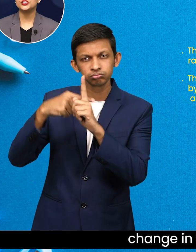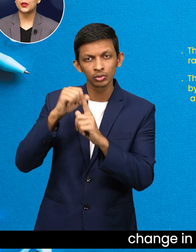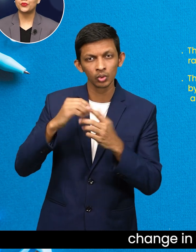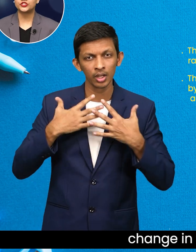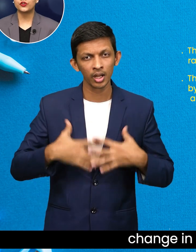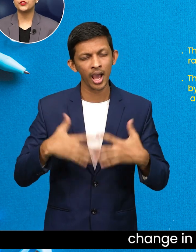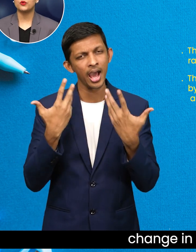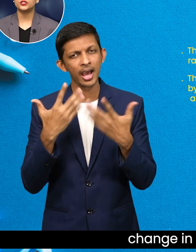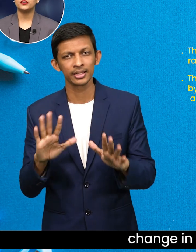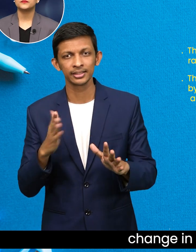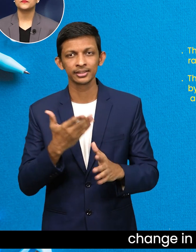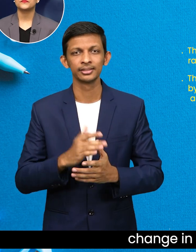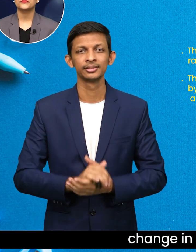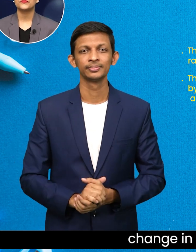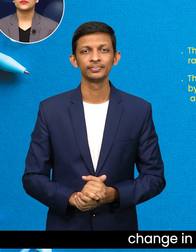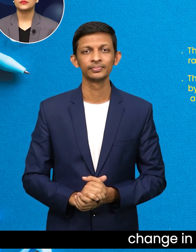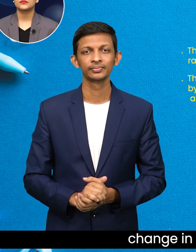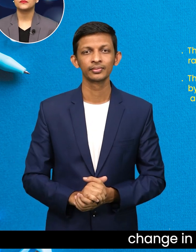change in temperature of the body,